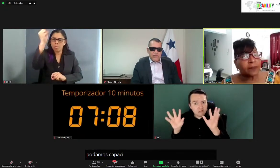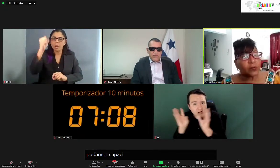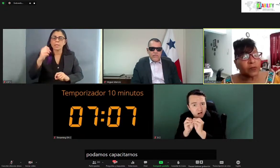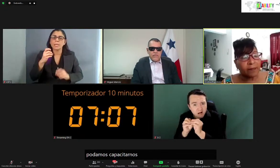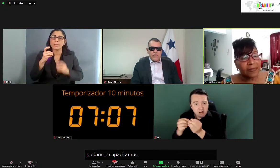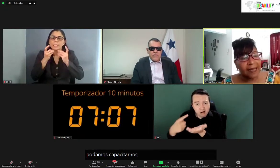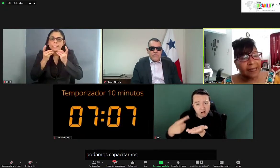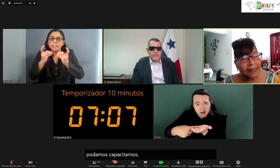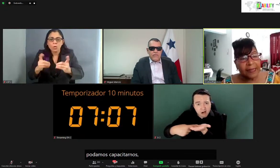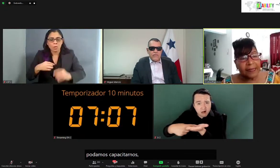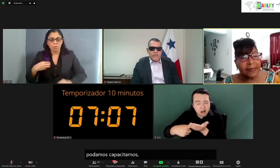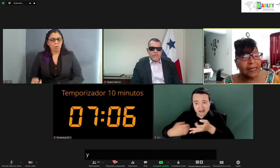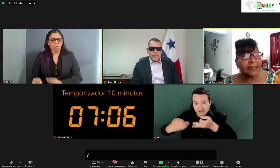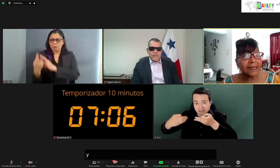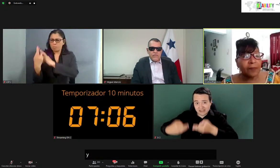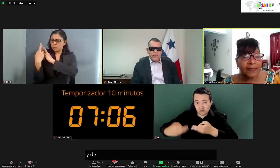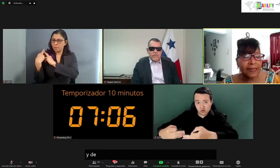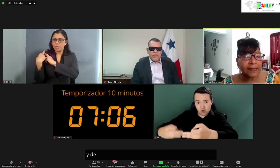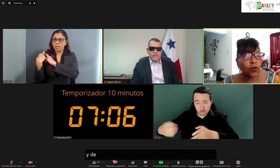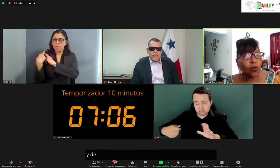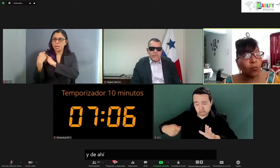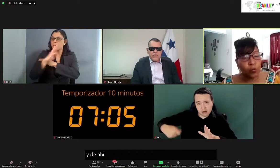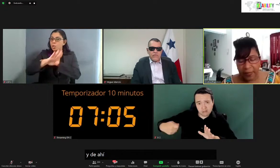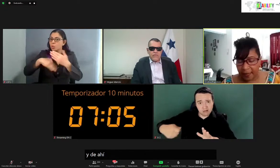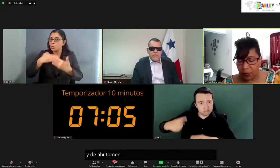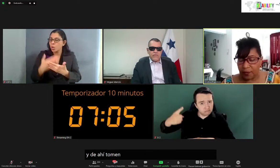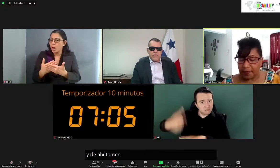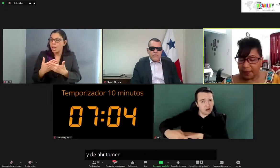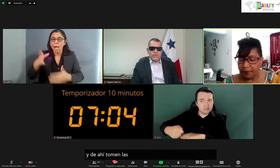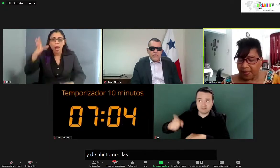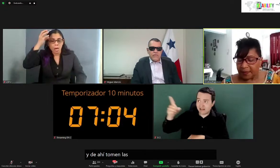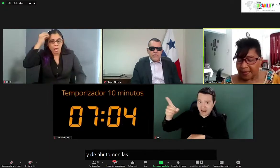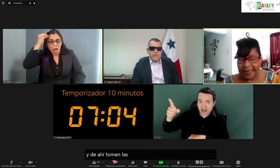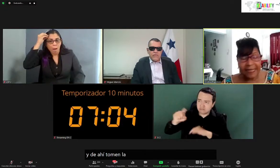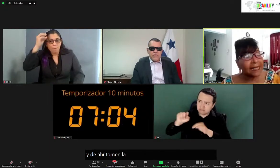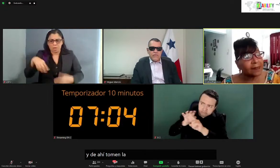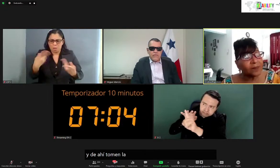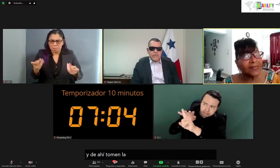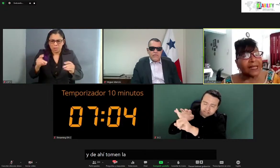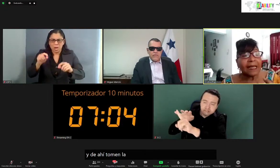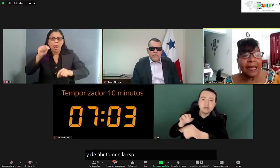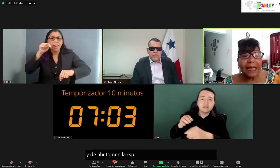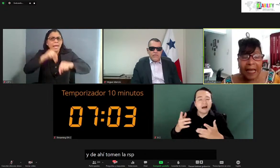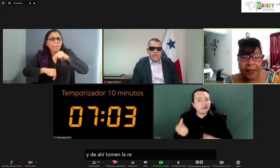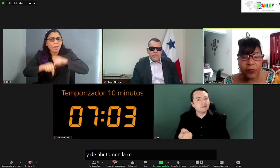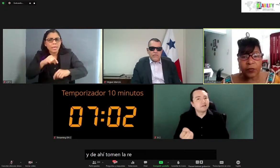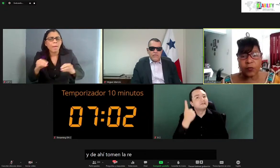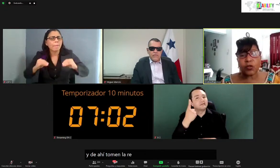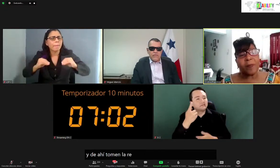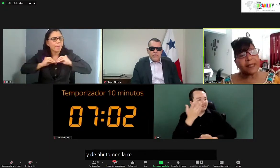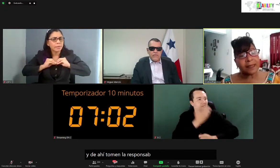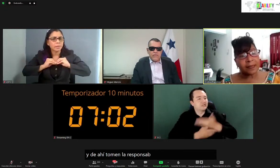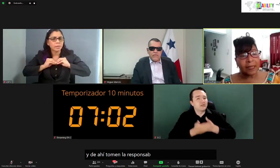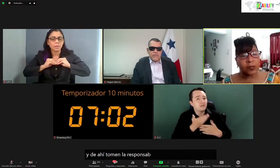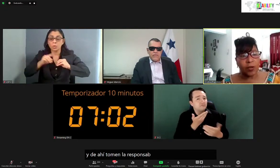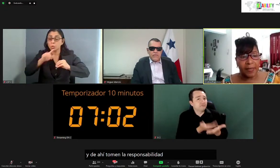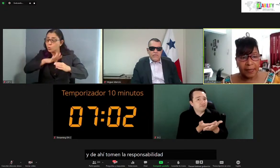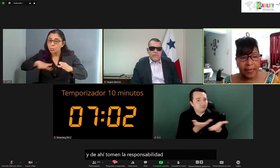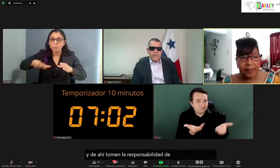decision makers to take on the responsibility of disabilities of